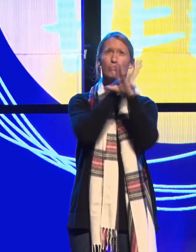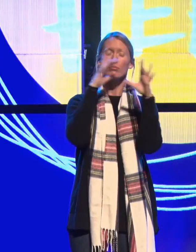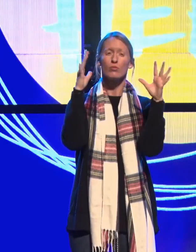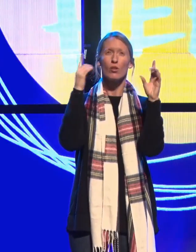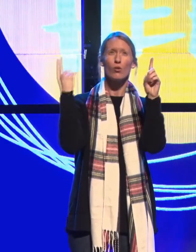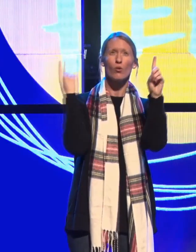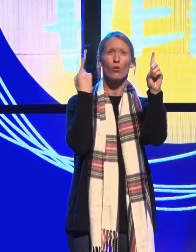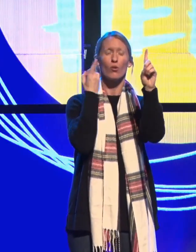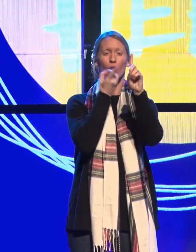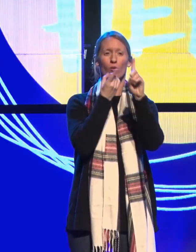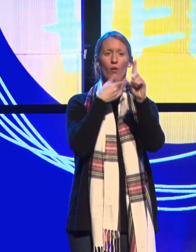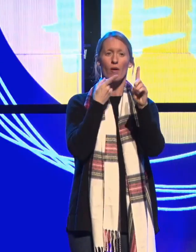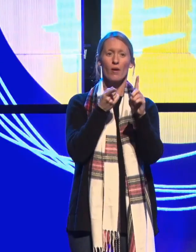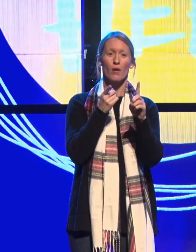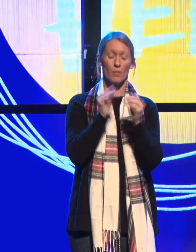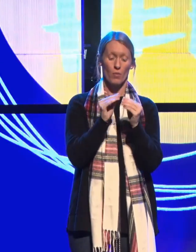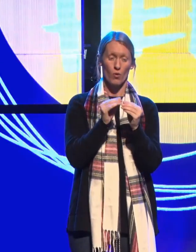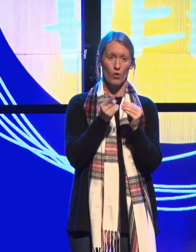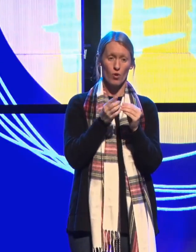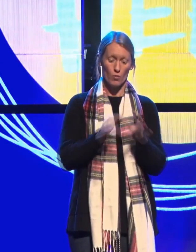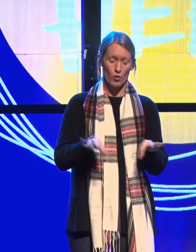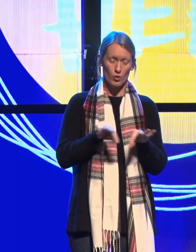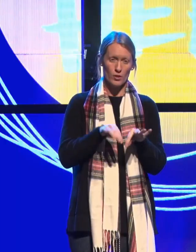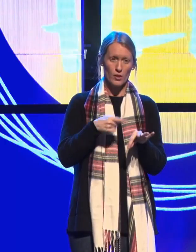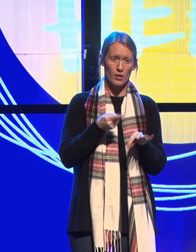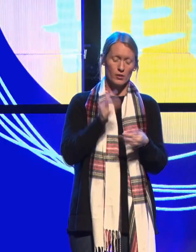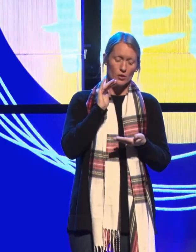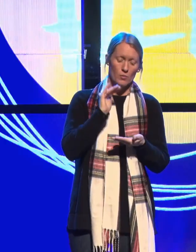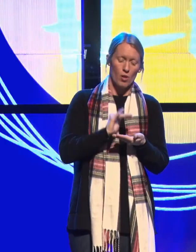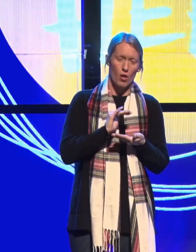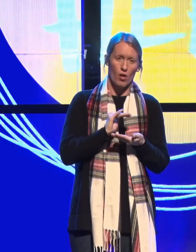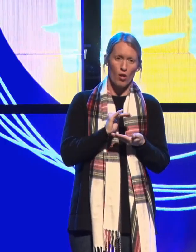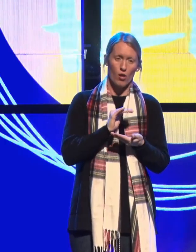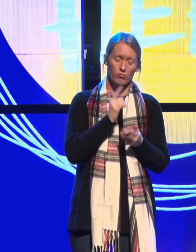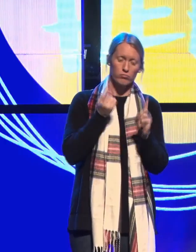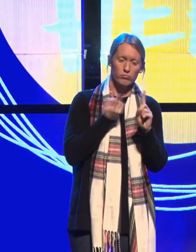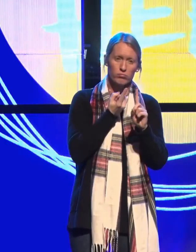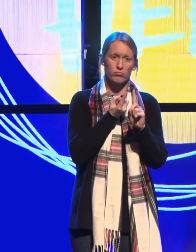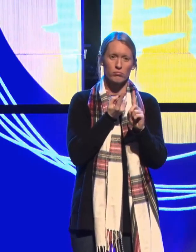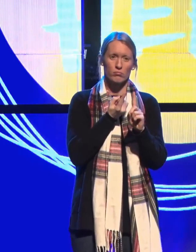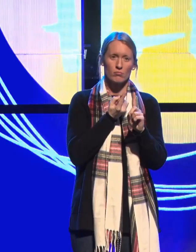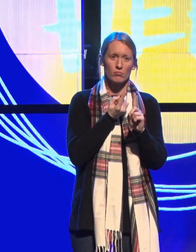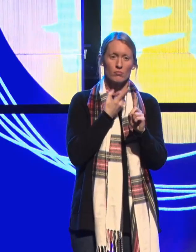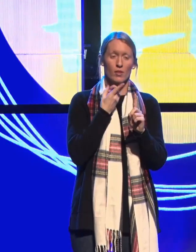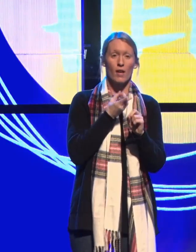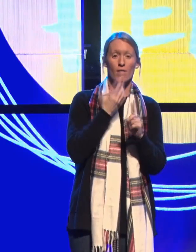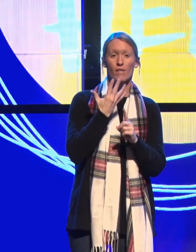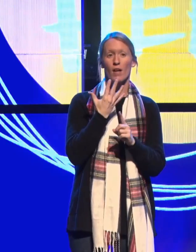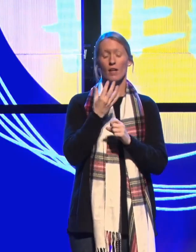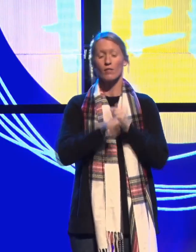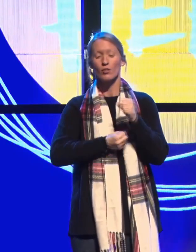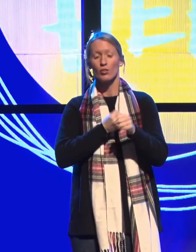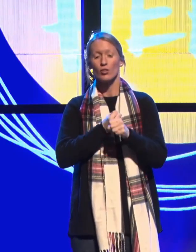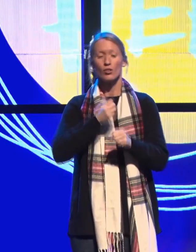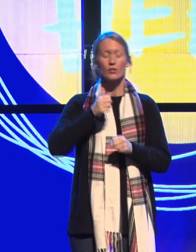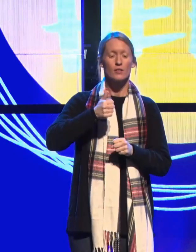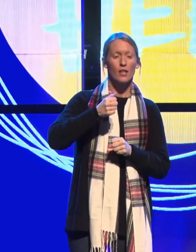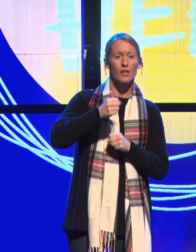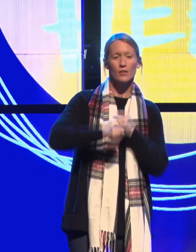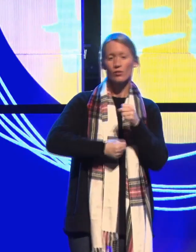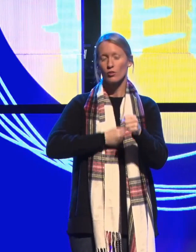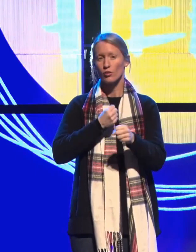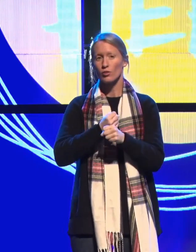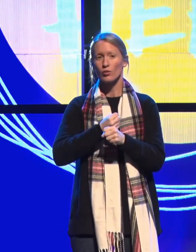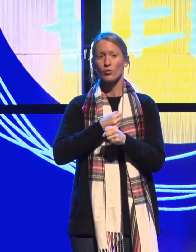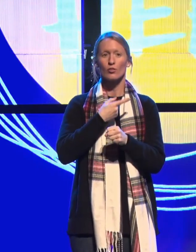more important the small celebrations are. Because if you've got this 5-year goal for your life, or 10-year goal for your life, or 20-year goal for your